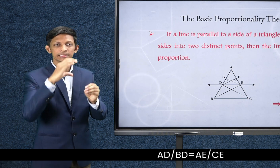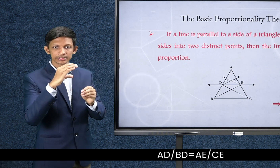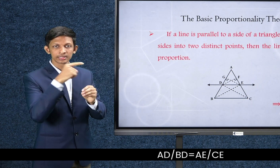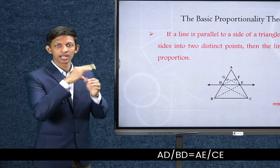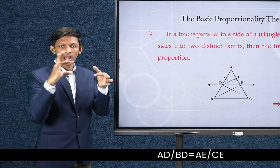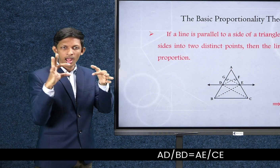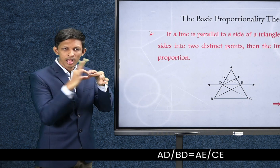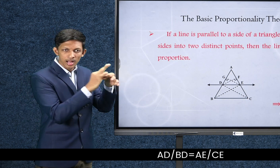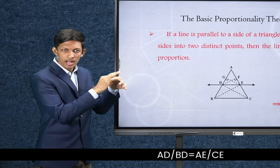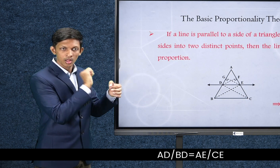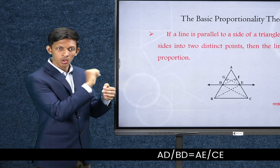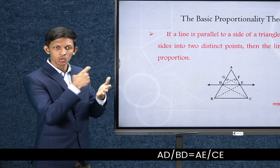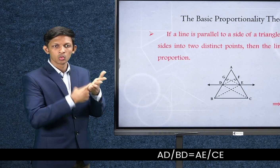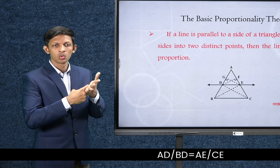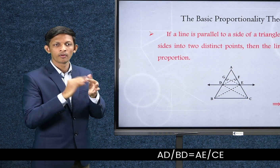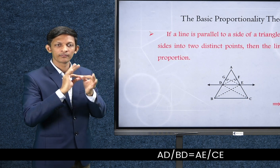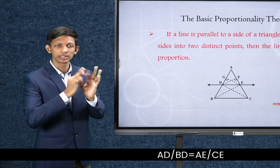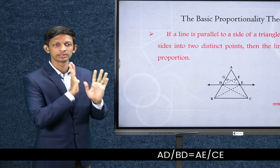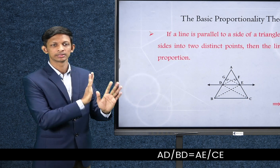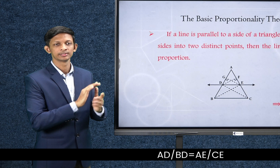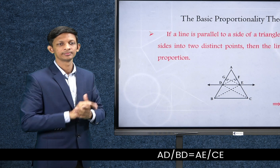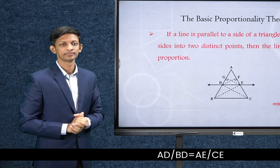AD by BD is equal to AE by CE.